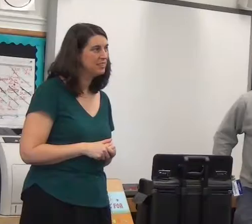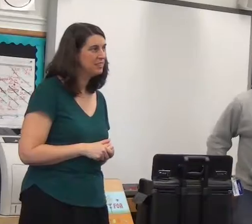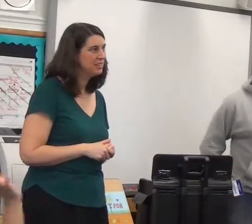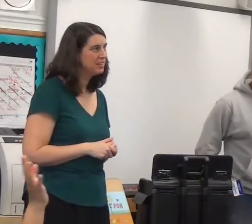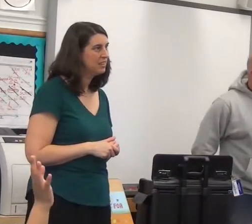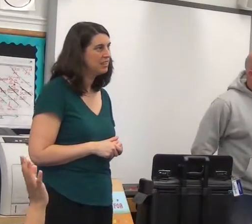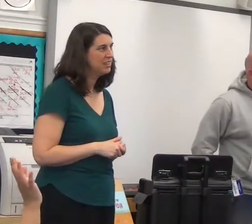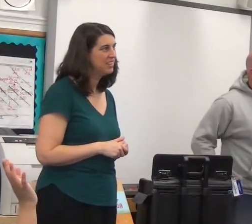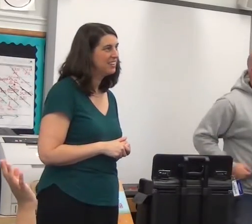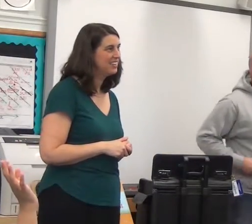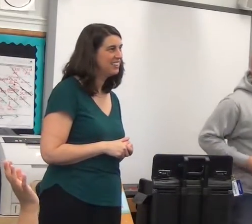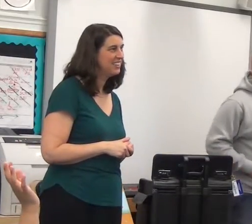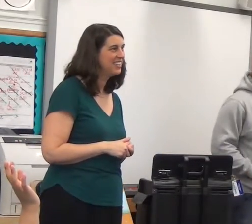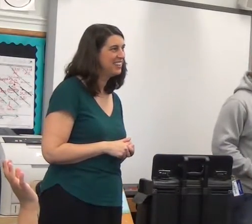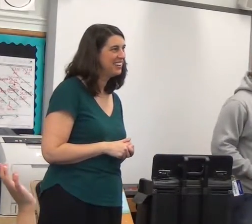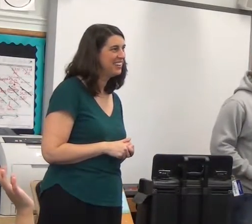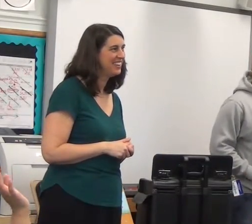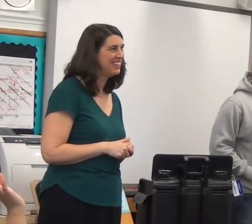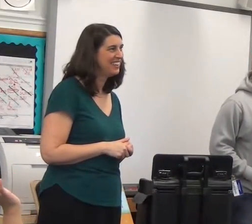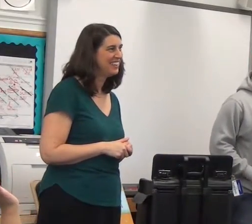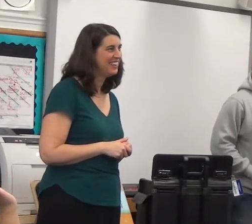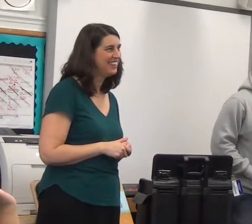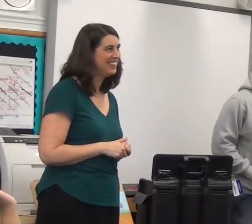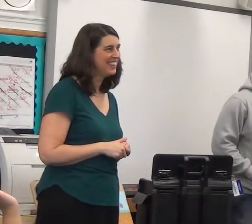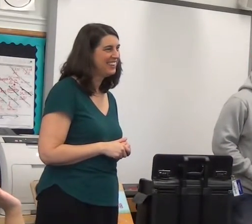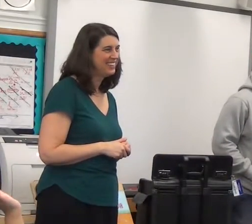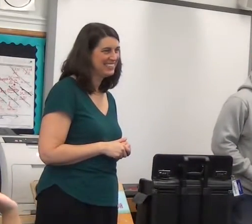I'm going to put myself, with Jason's help,